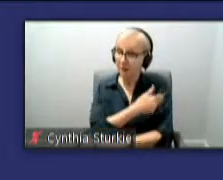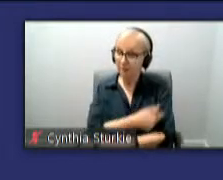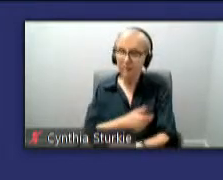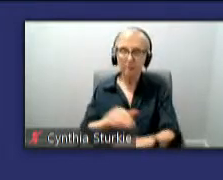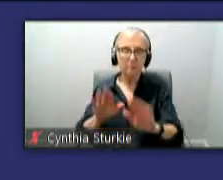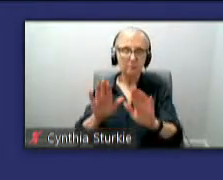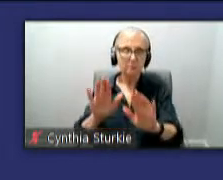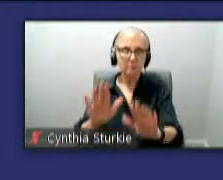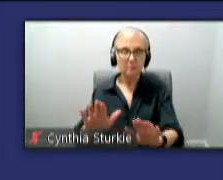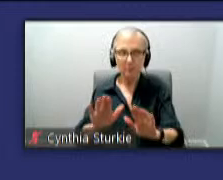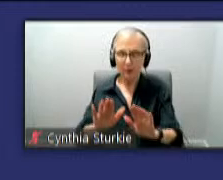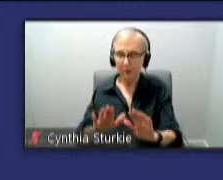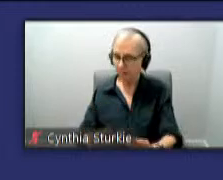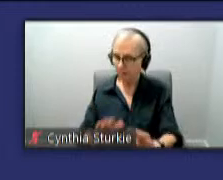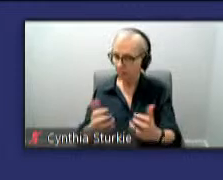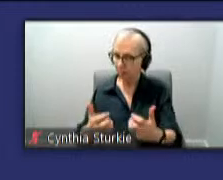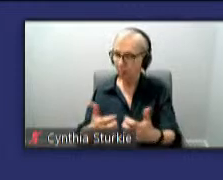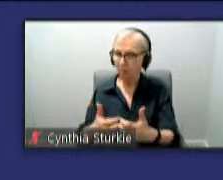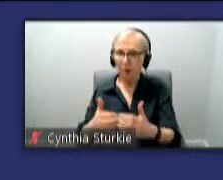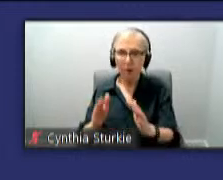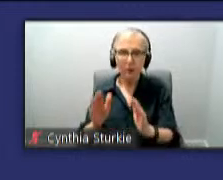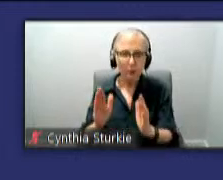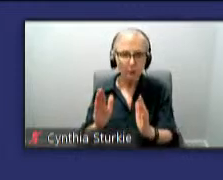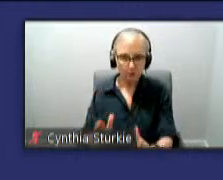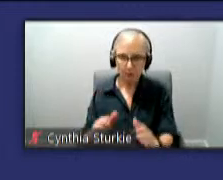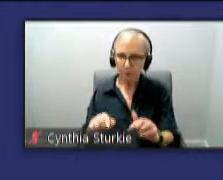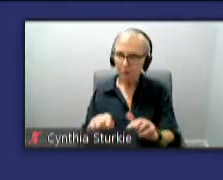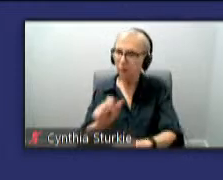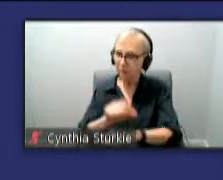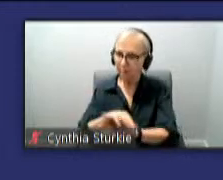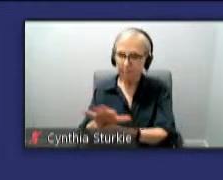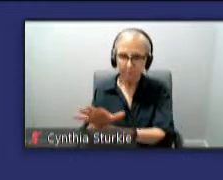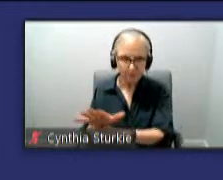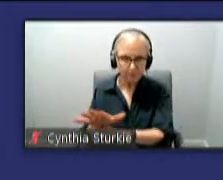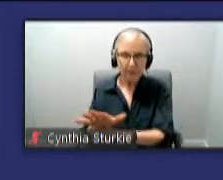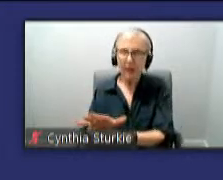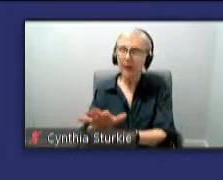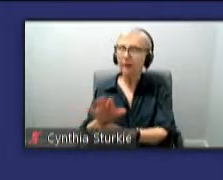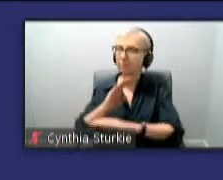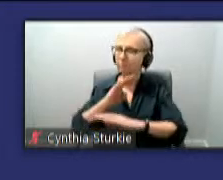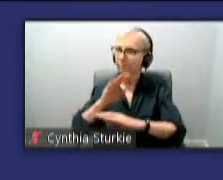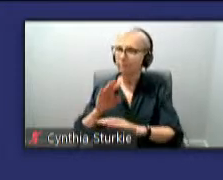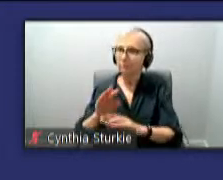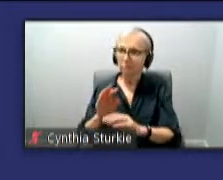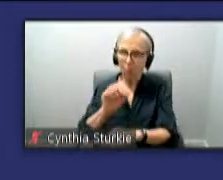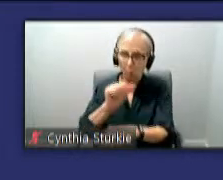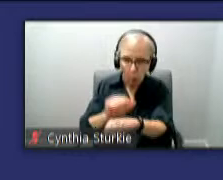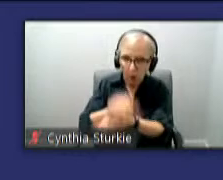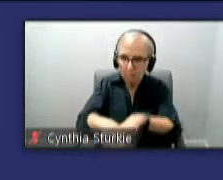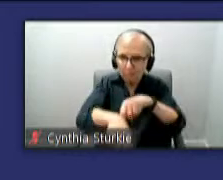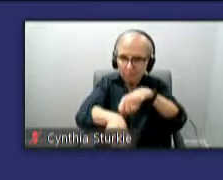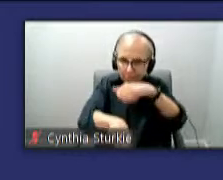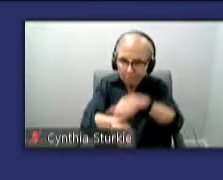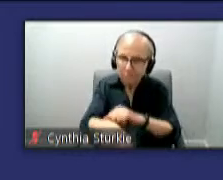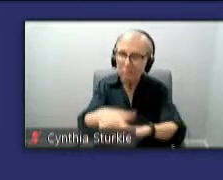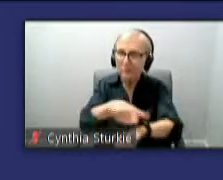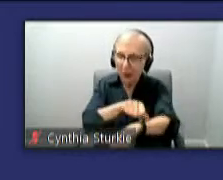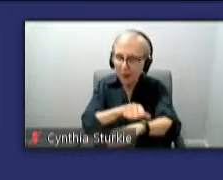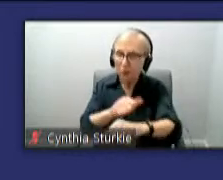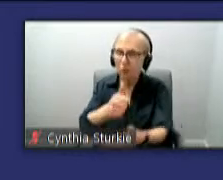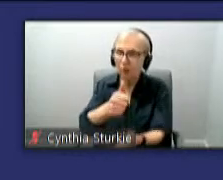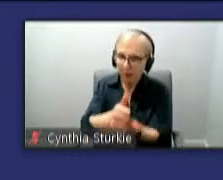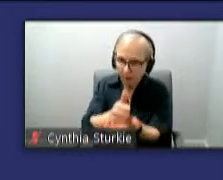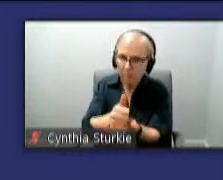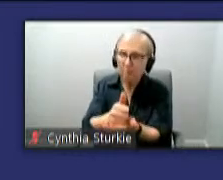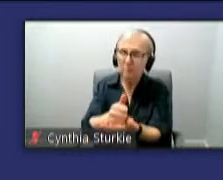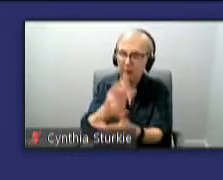pandemic, and they have scaled to meet the needs of the moment. We have also seen great partnership from our